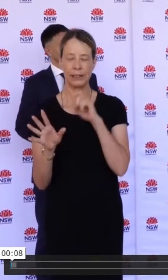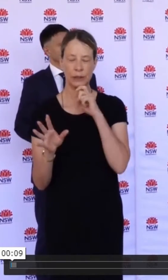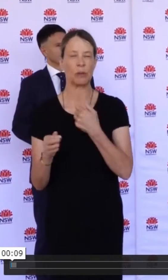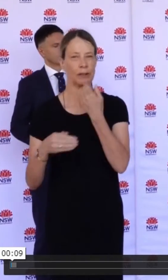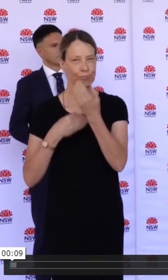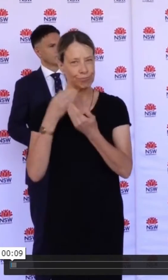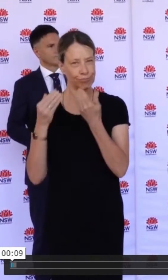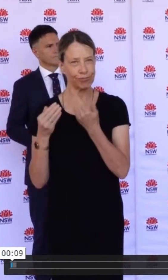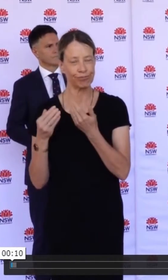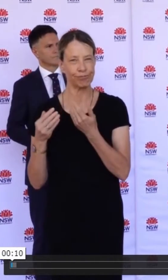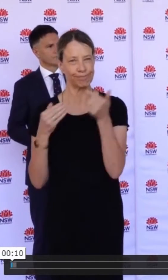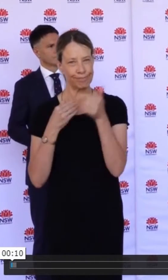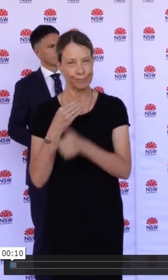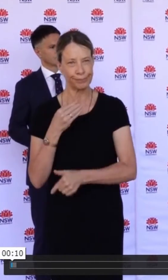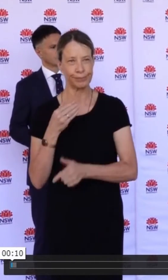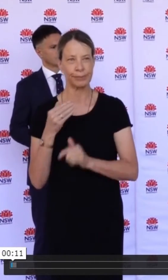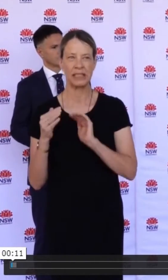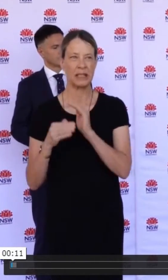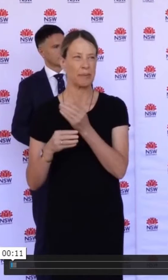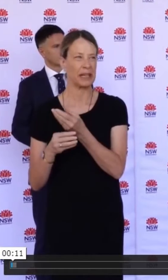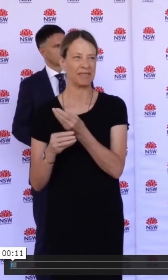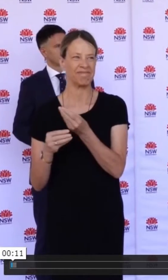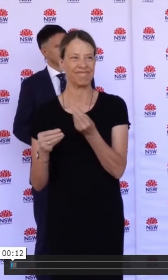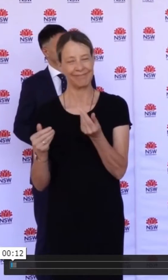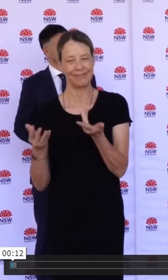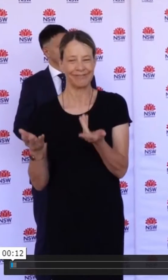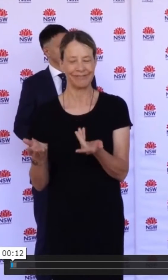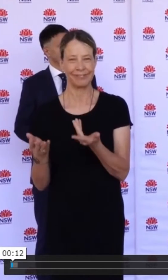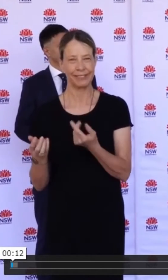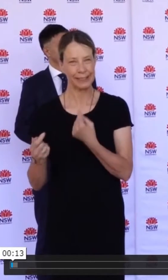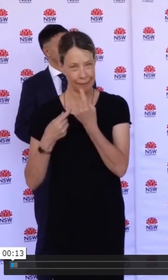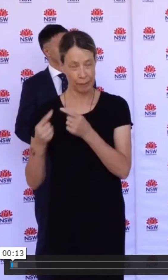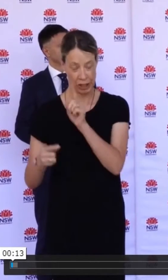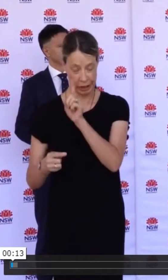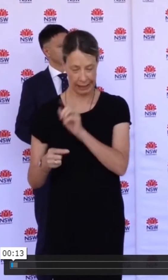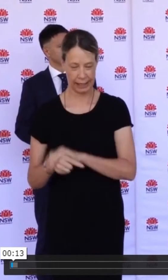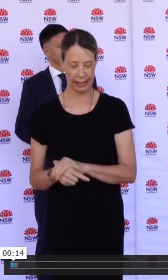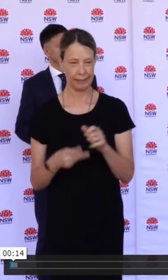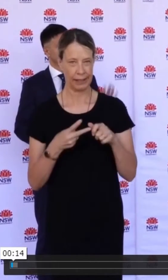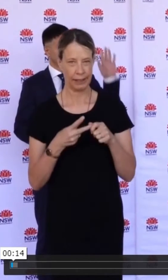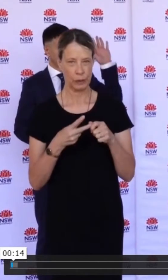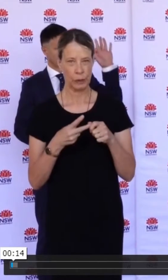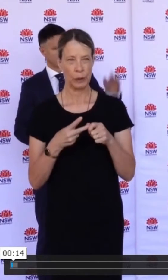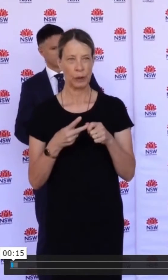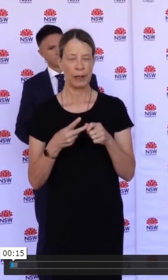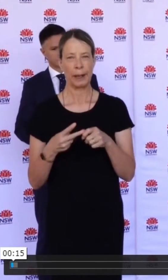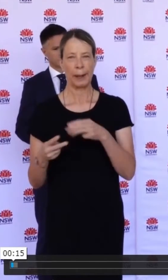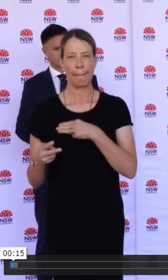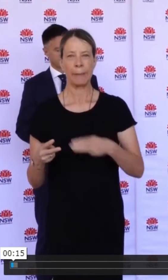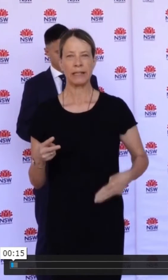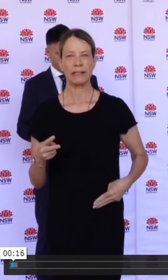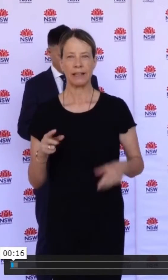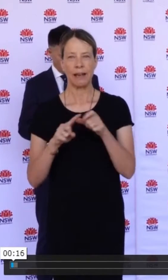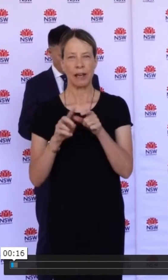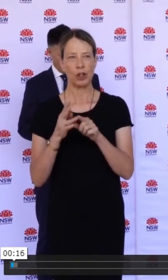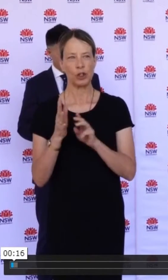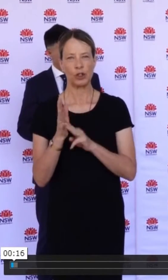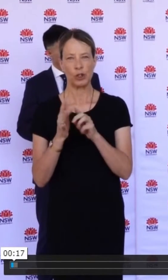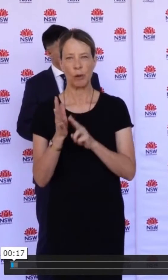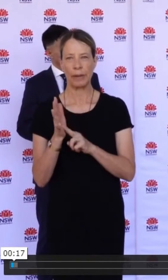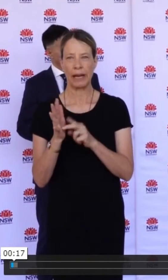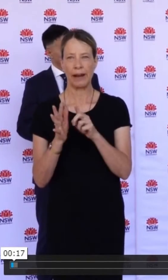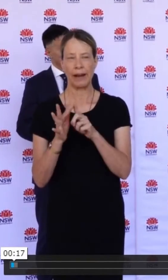details of some of the more intricate parts of what we're going to talk about, and also Minister Dominello, who's going to be talking about the